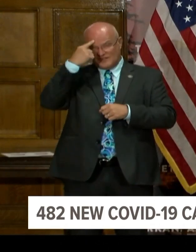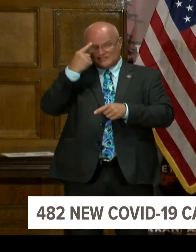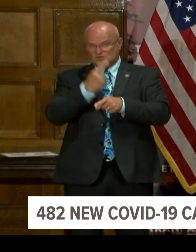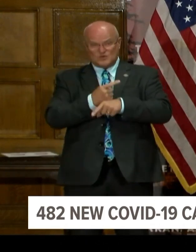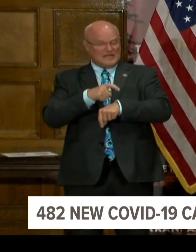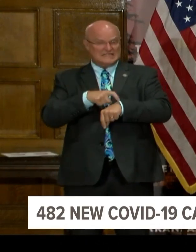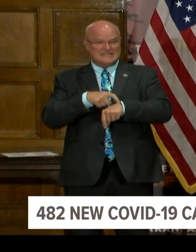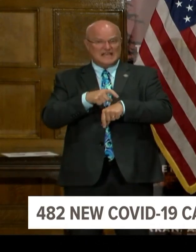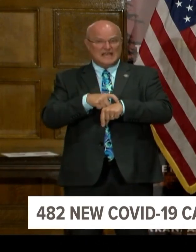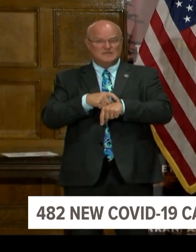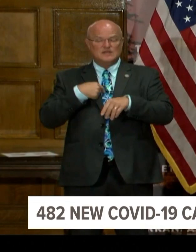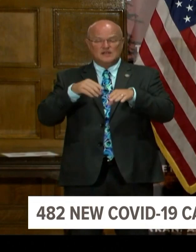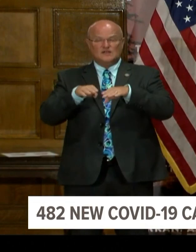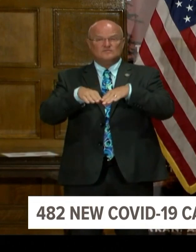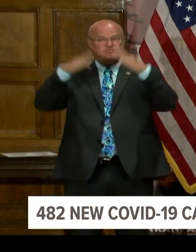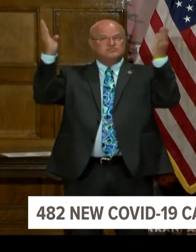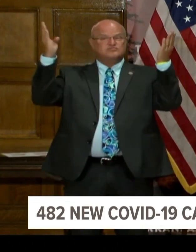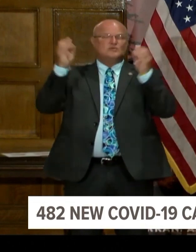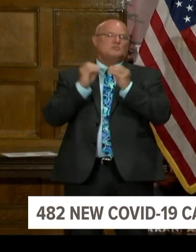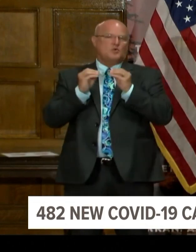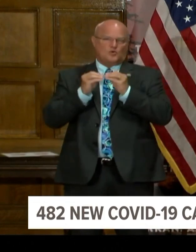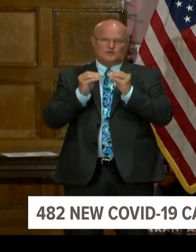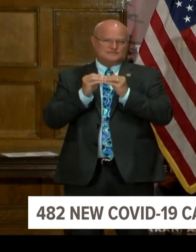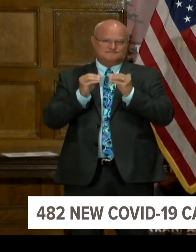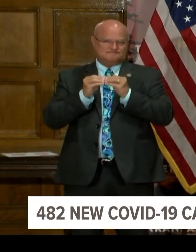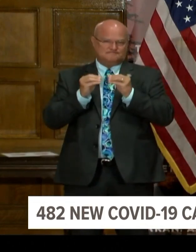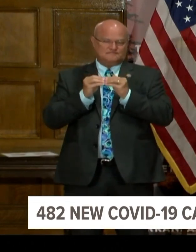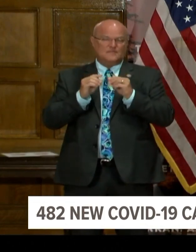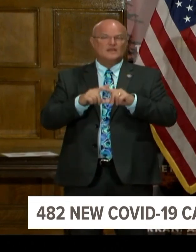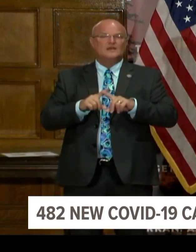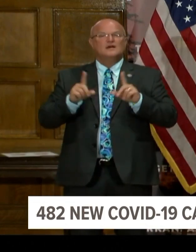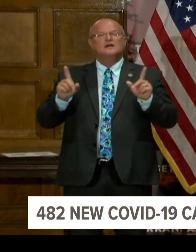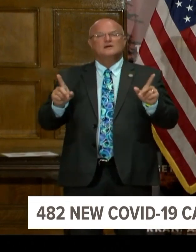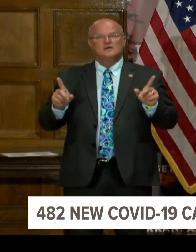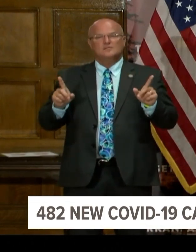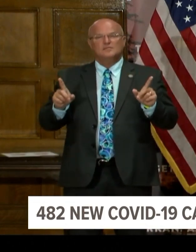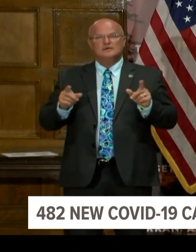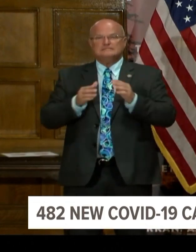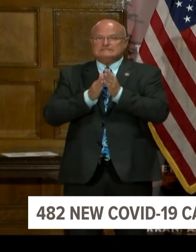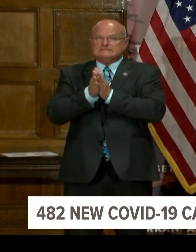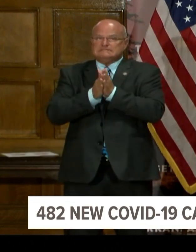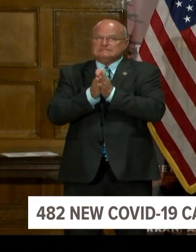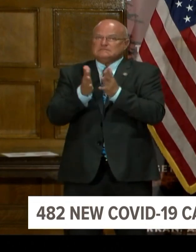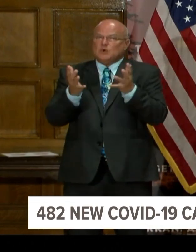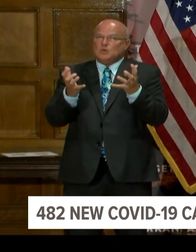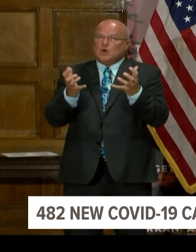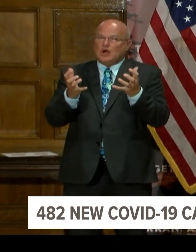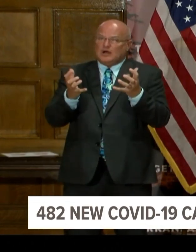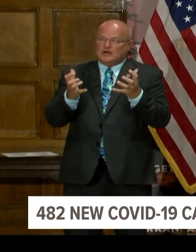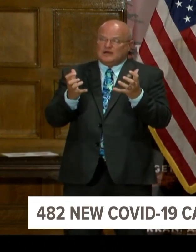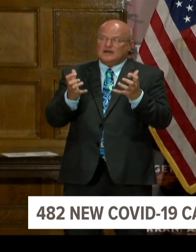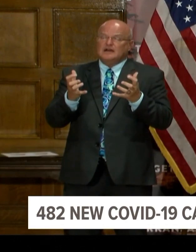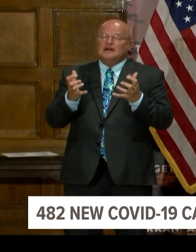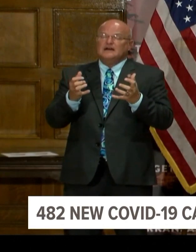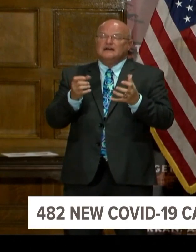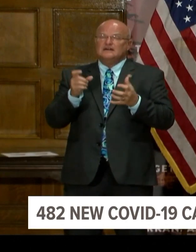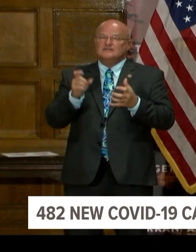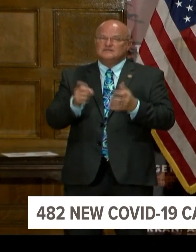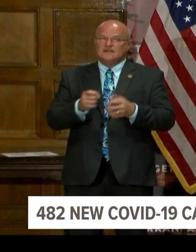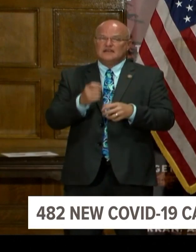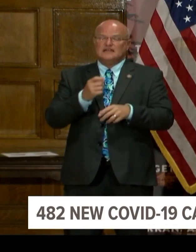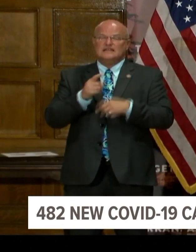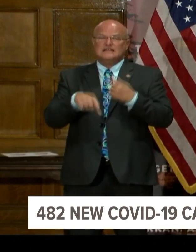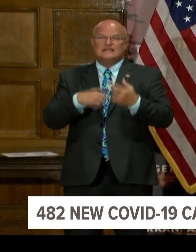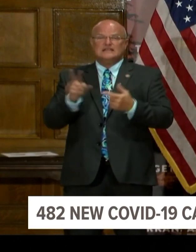right time to lift restrictions further, but we're anxious to do it. We just got to get